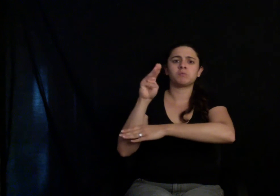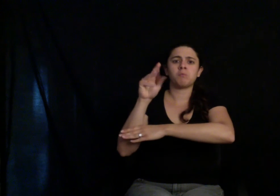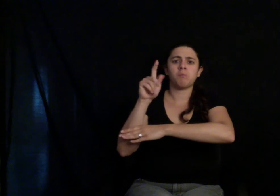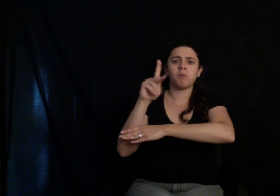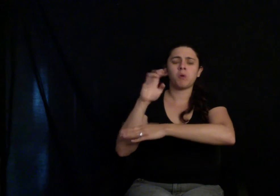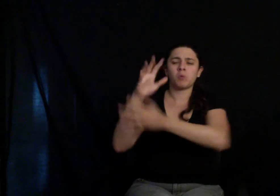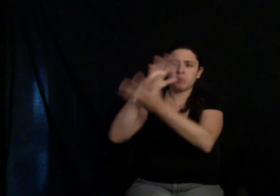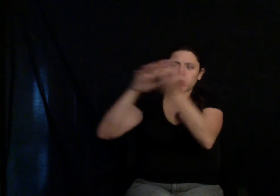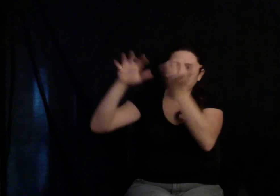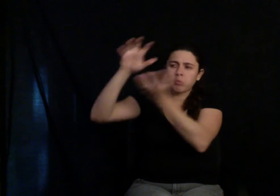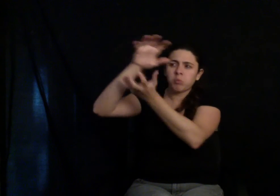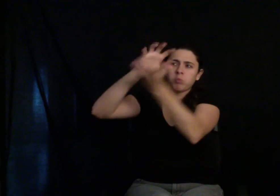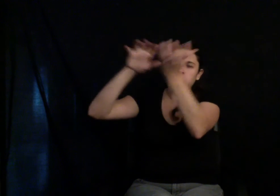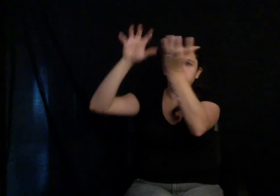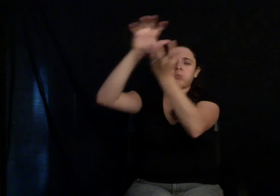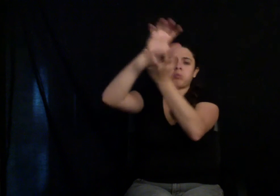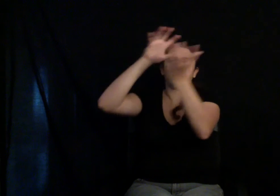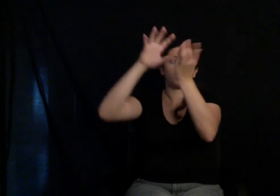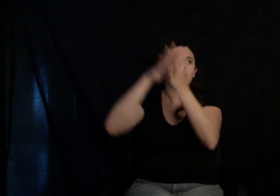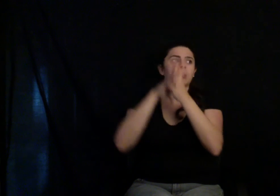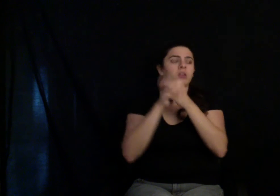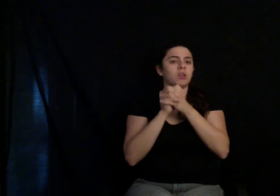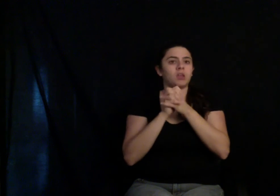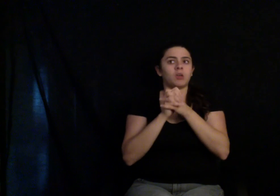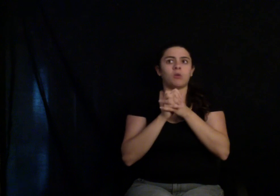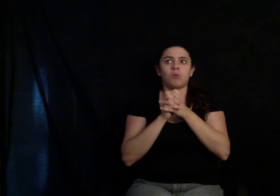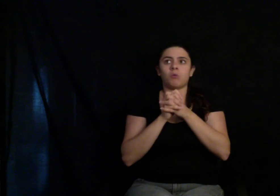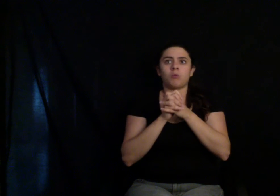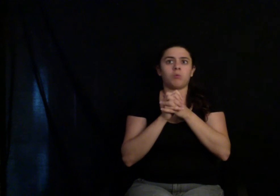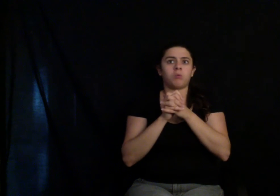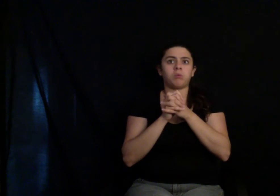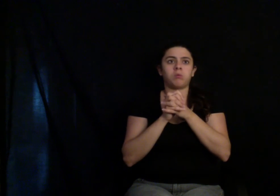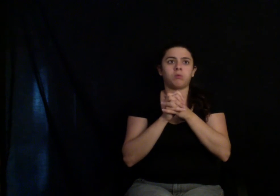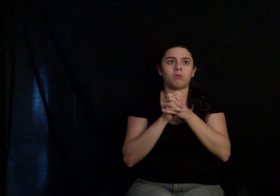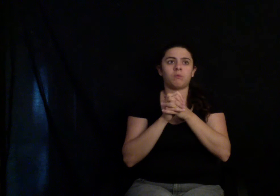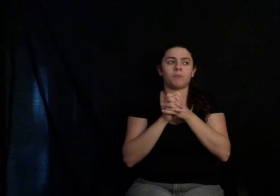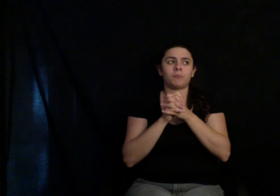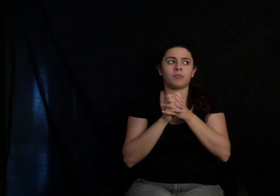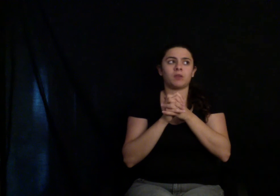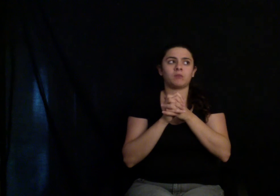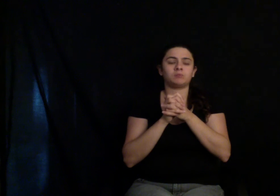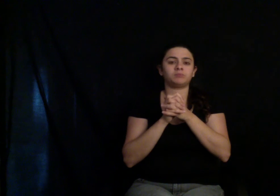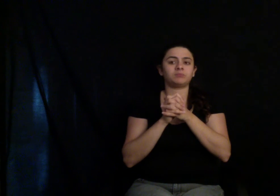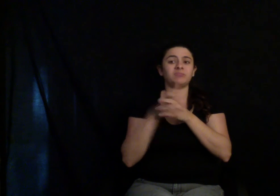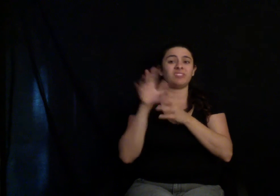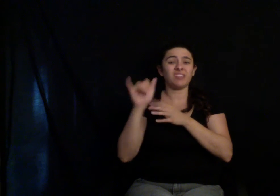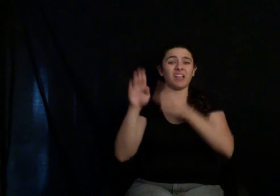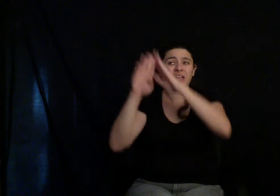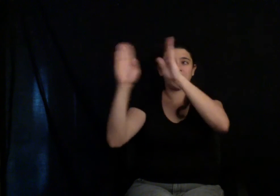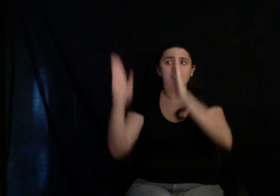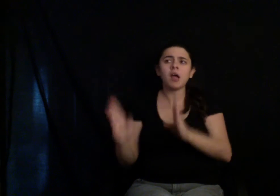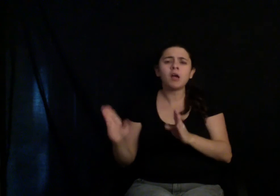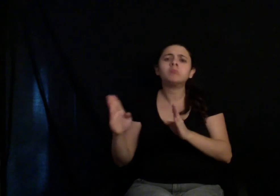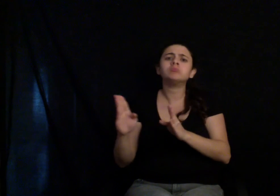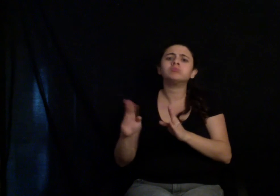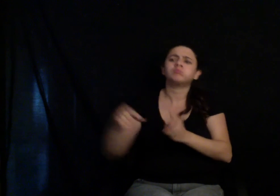in the attic. And there, like it's a windy, crazy house. Like it's hard to get out of there, even like without the smoke. It's a little bit treacherous.